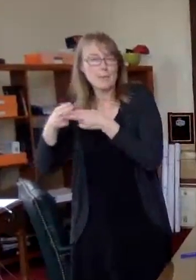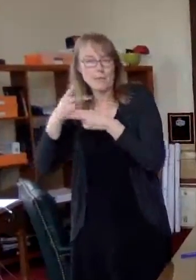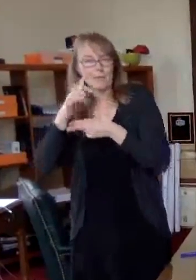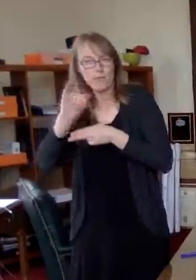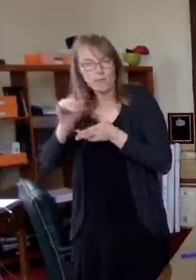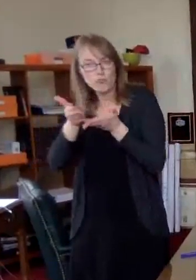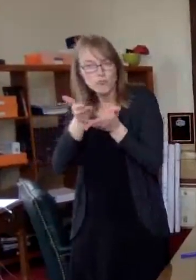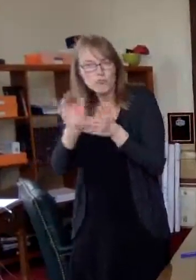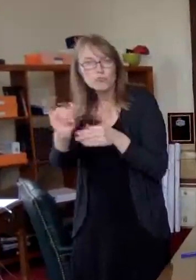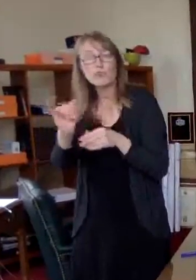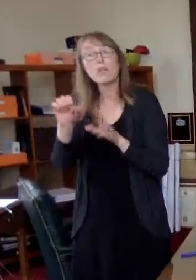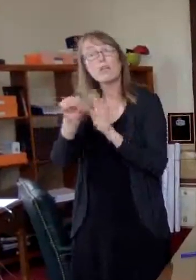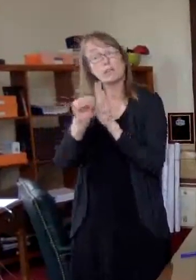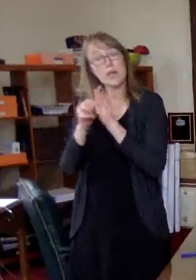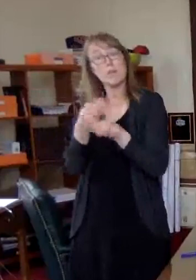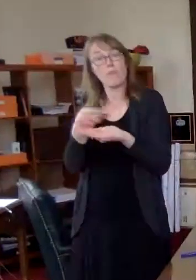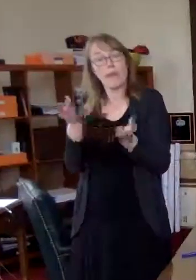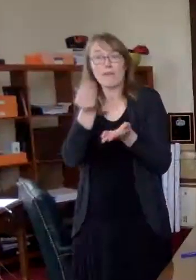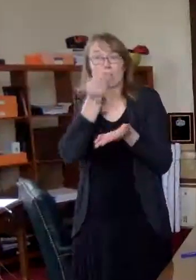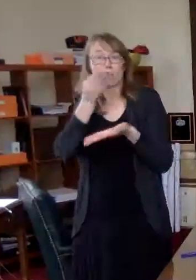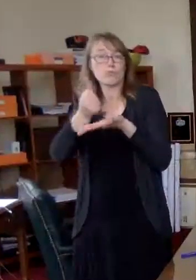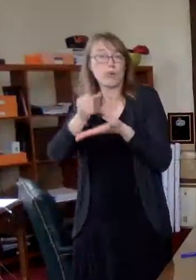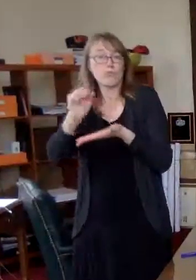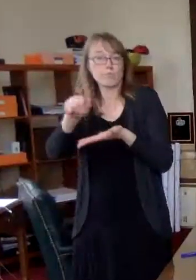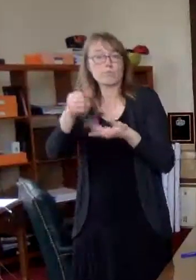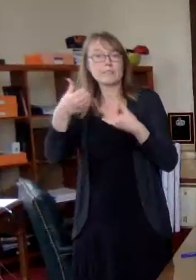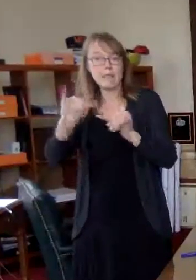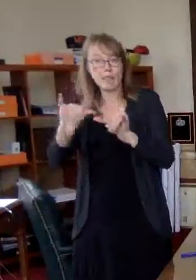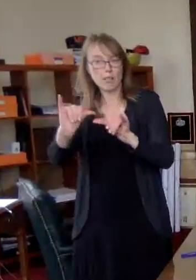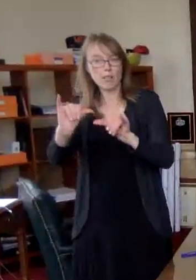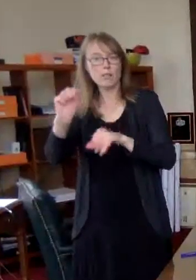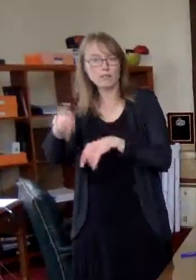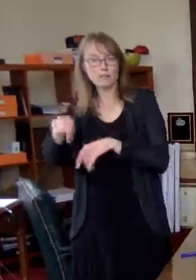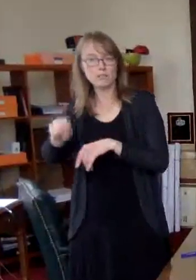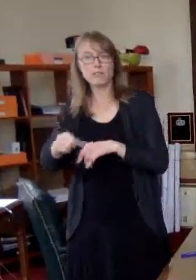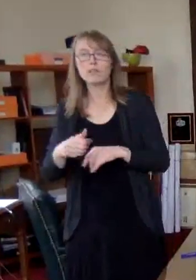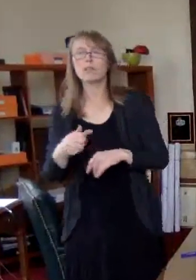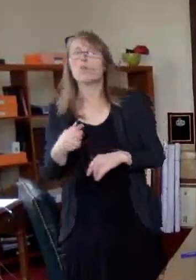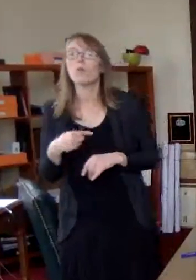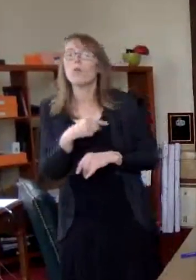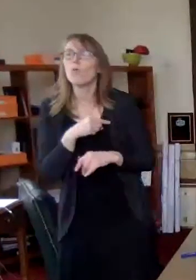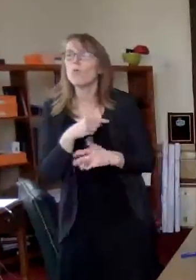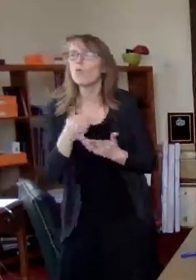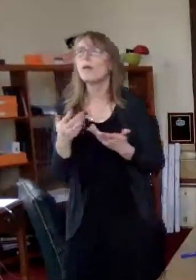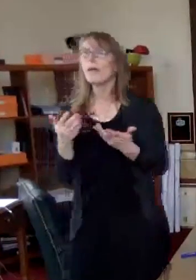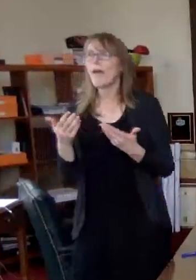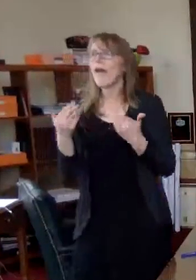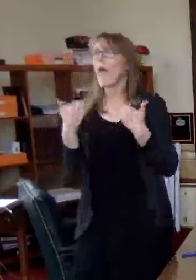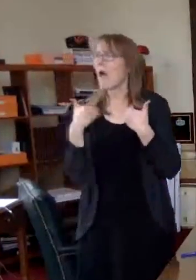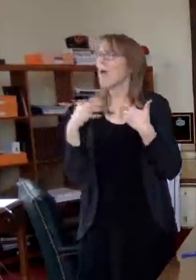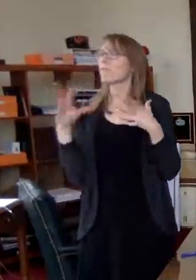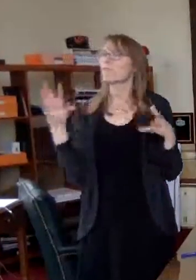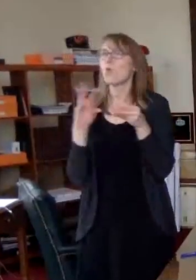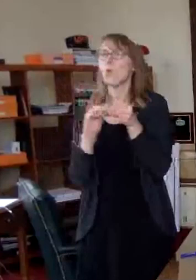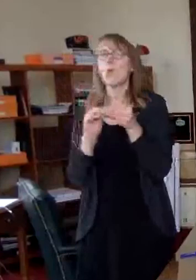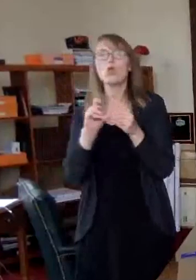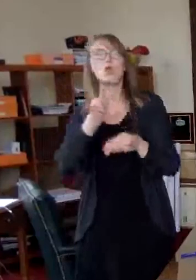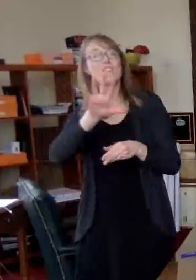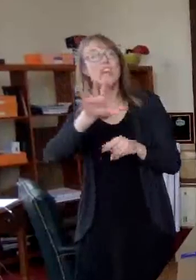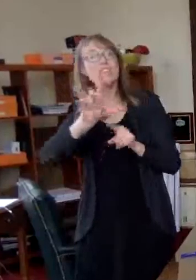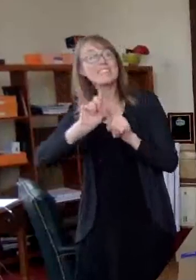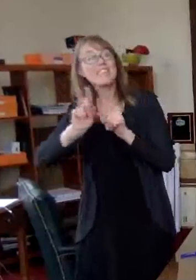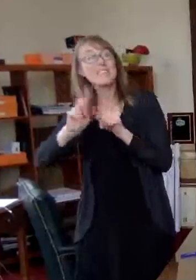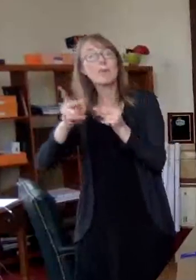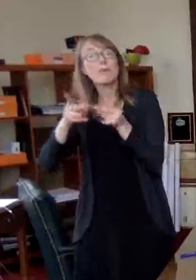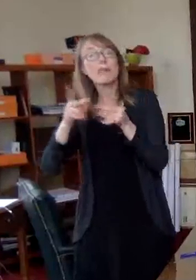in addition to that, some of you know that we have 35 different sites around the city of St. Louis. You